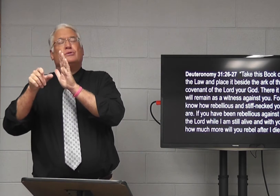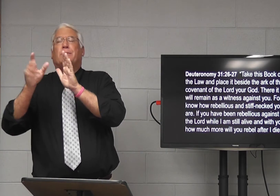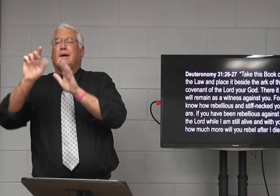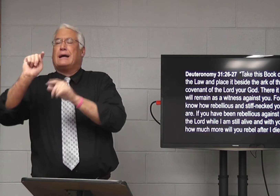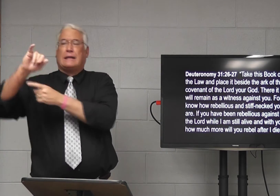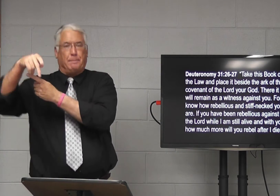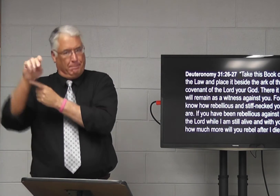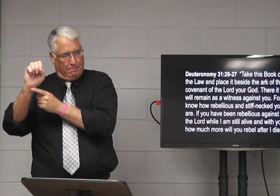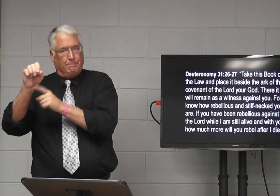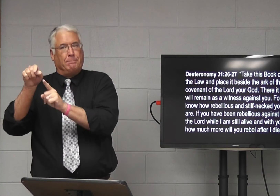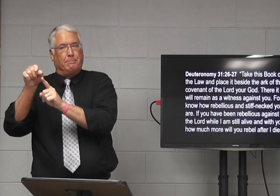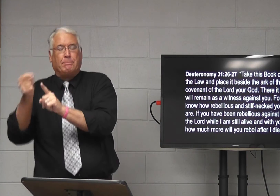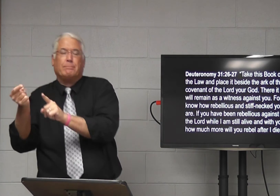He